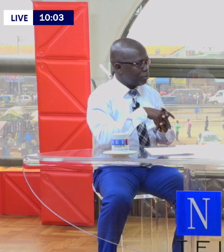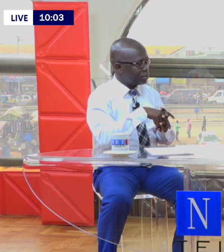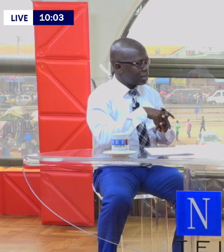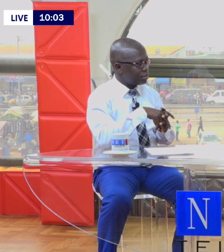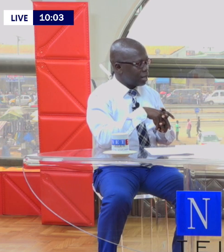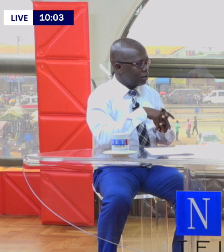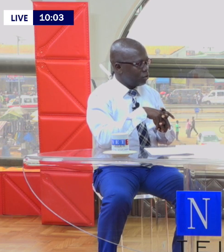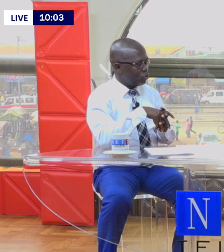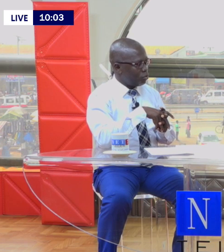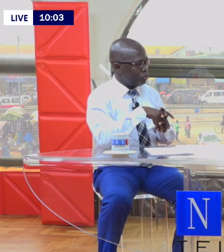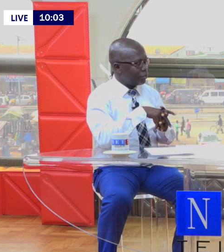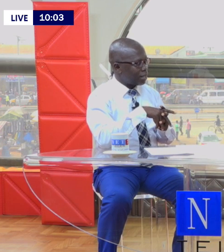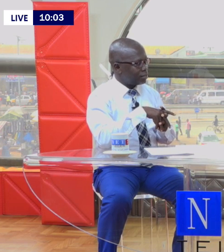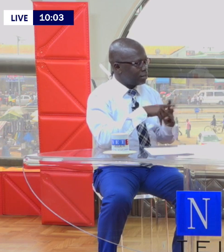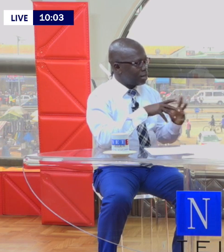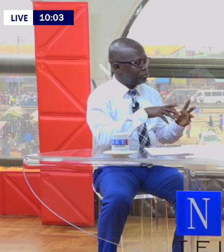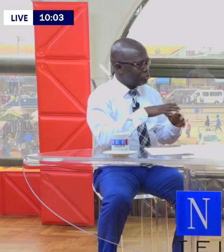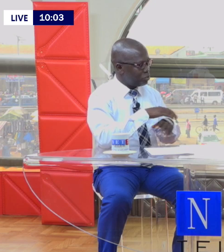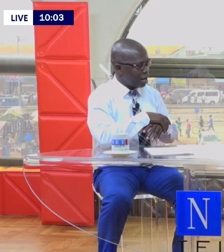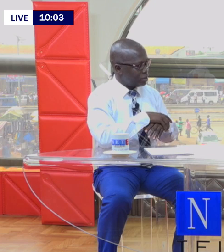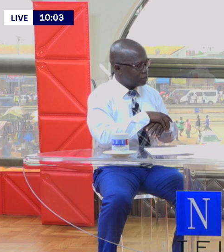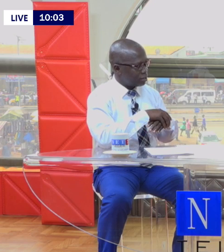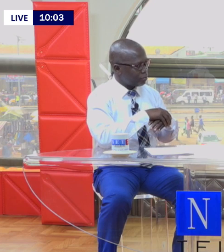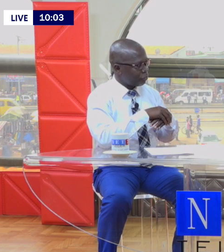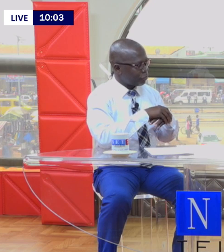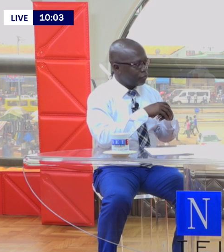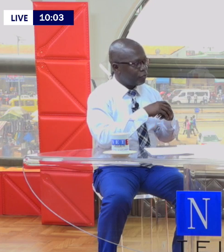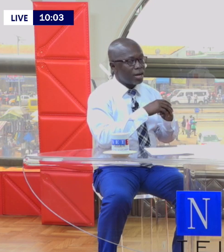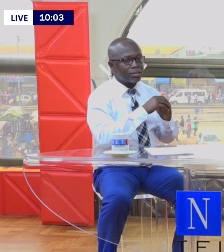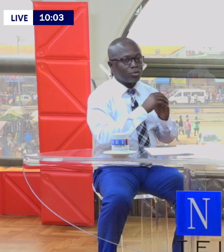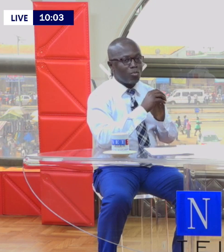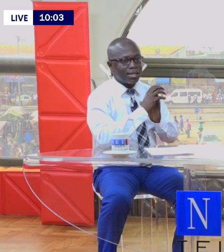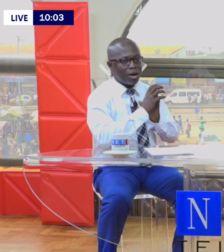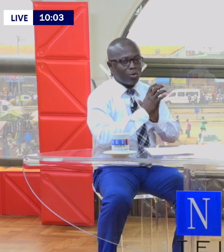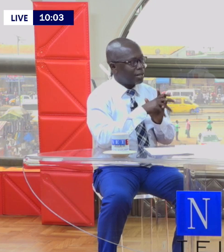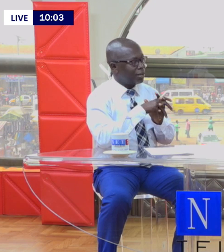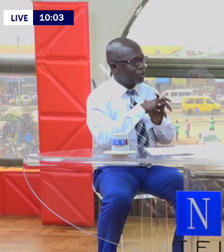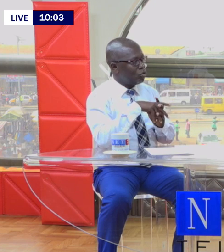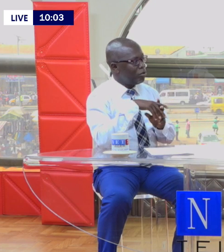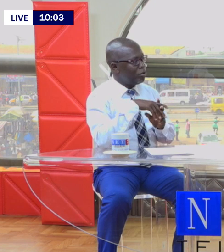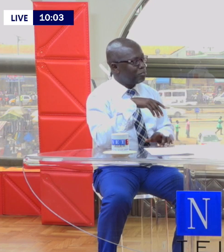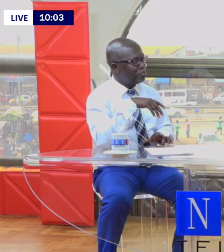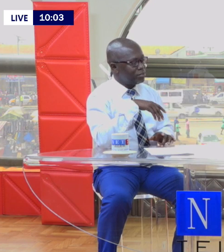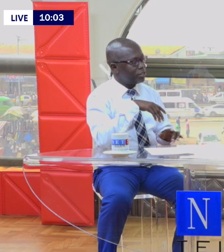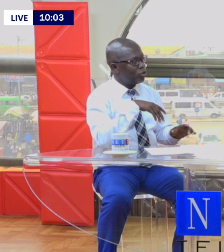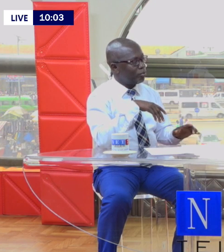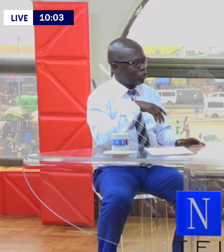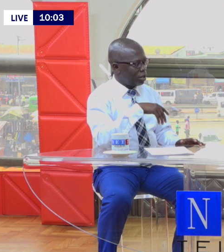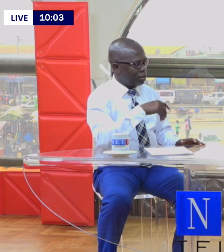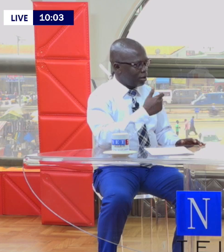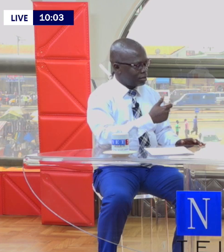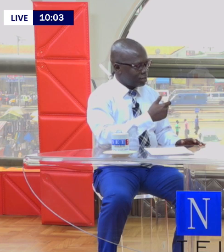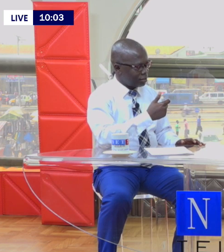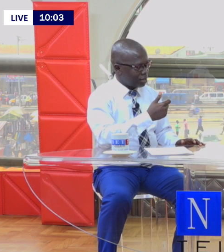set. Sabi omo ashase a omo advertise den ani say bibia is set. In fact, omo akakra kan say we full pooling station